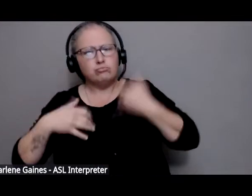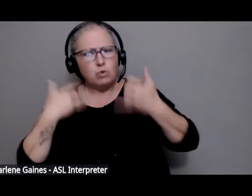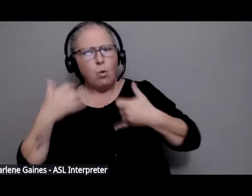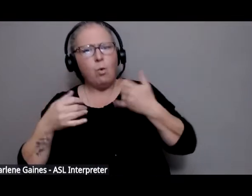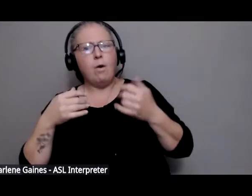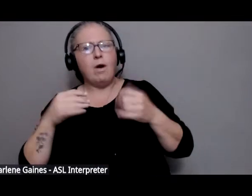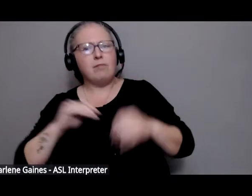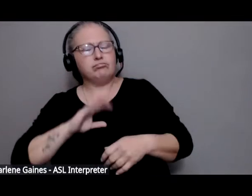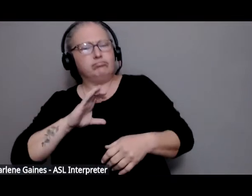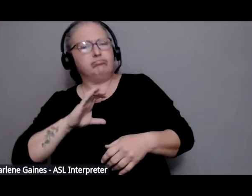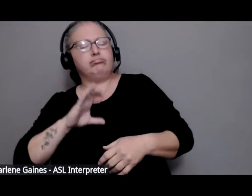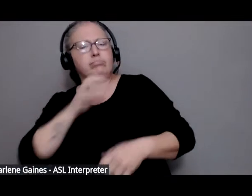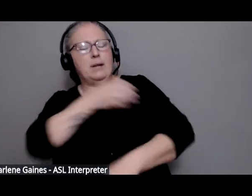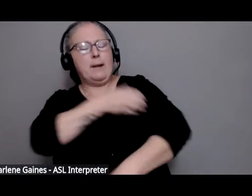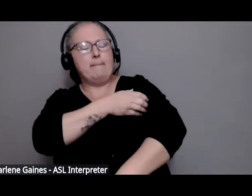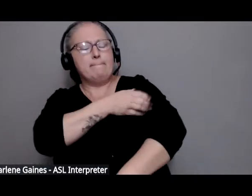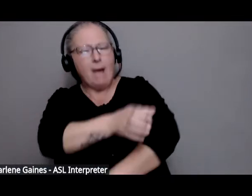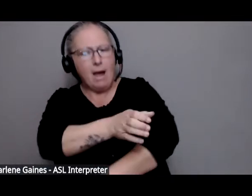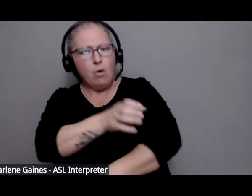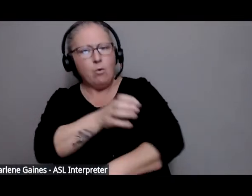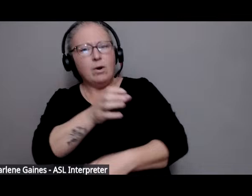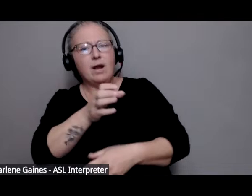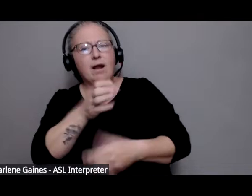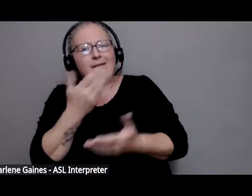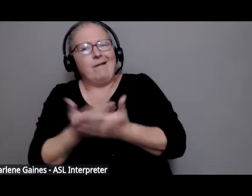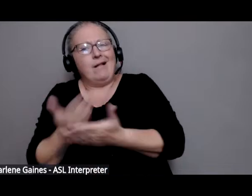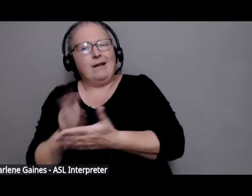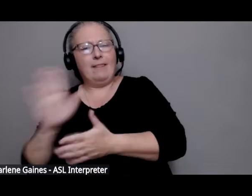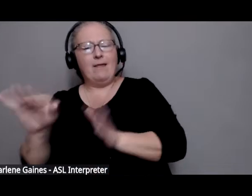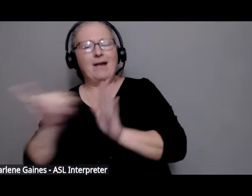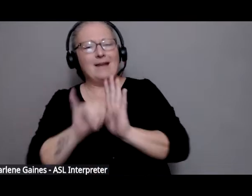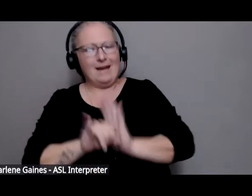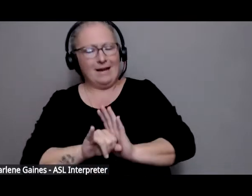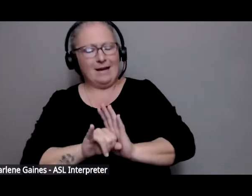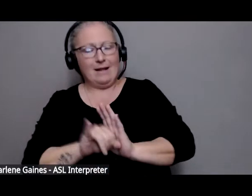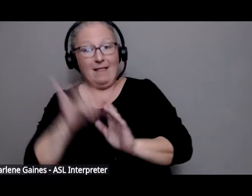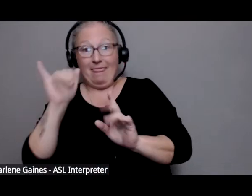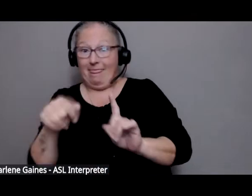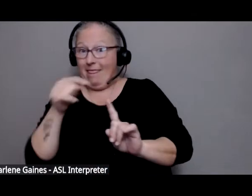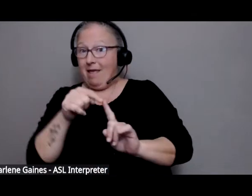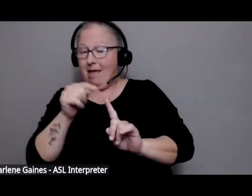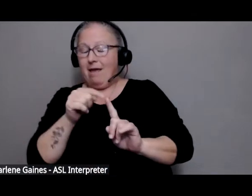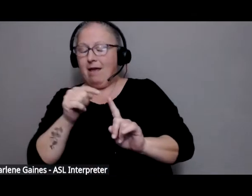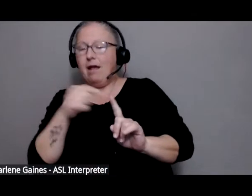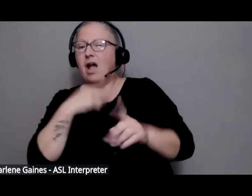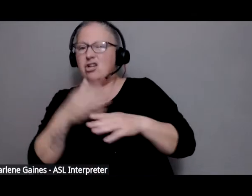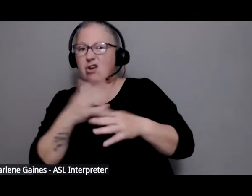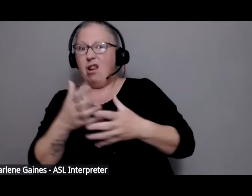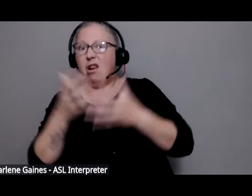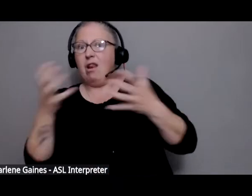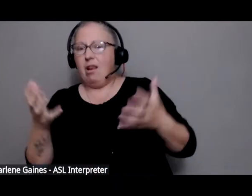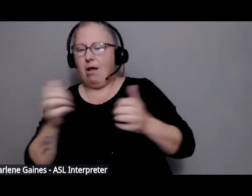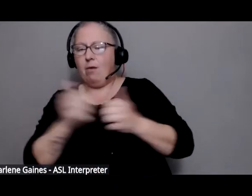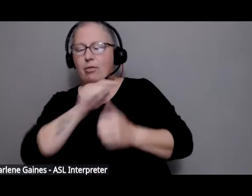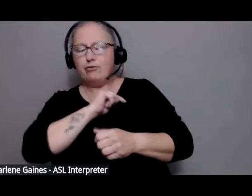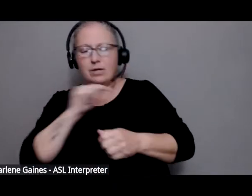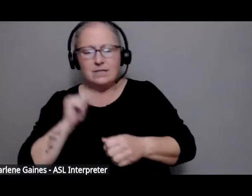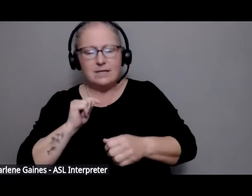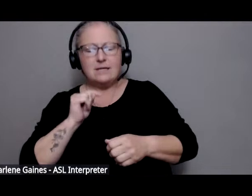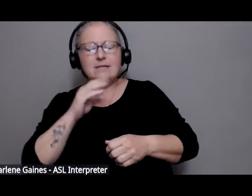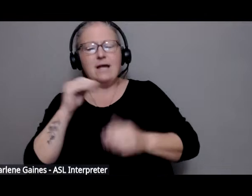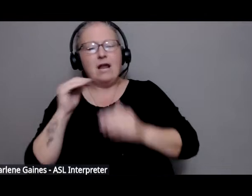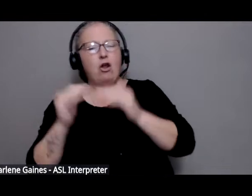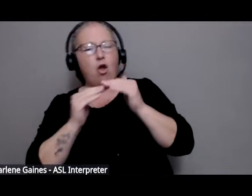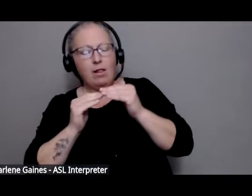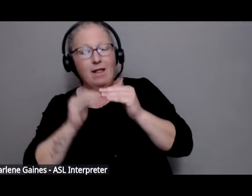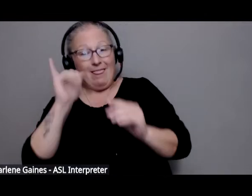uplifting, empowering, and validating of their identities. And that one, and I've shared this a lot with the trustees and my colleagues,